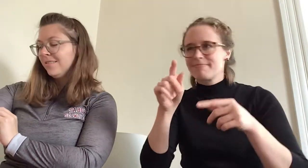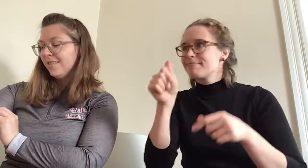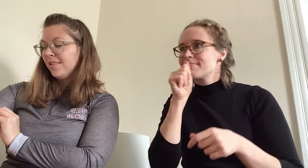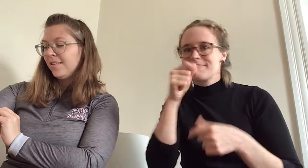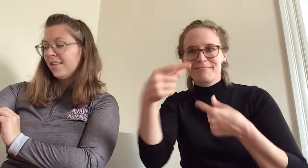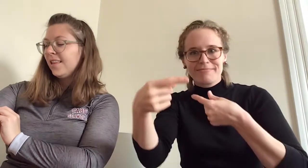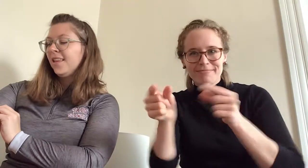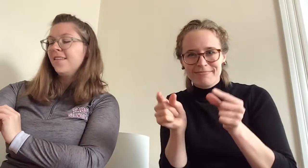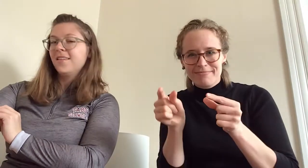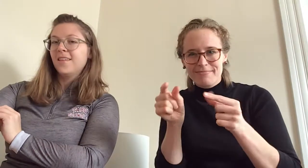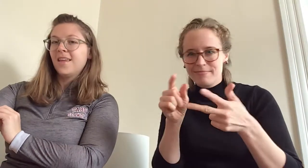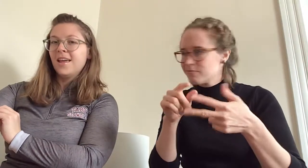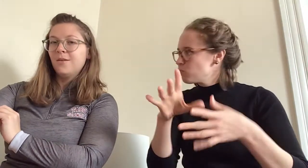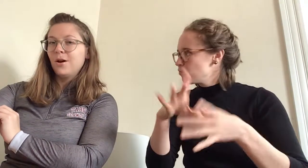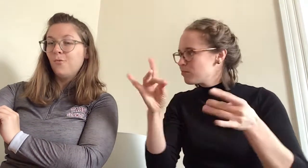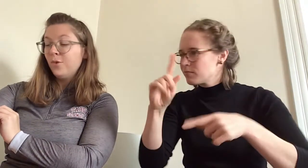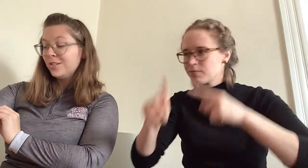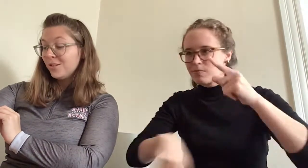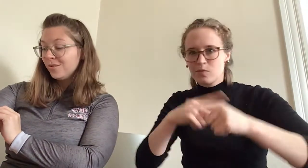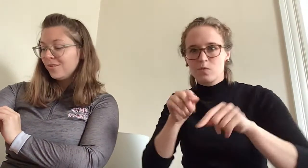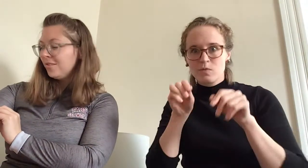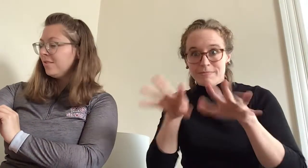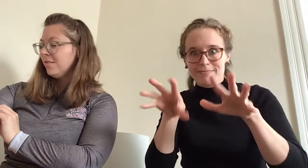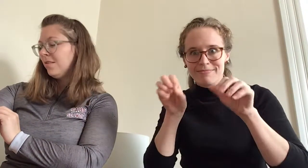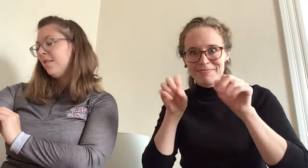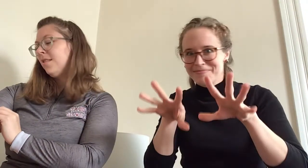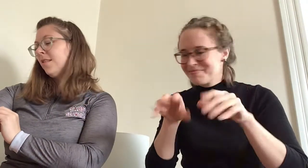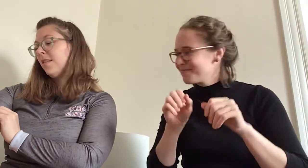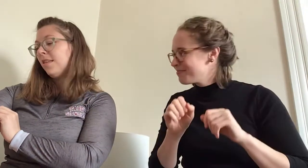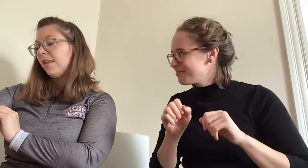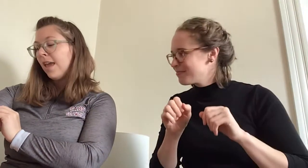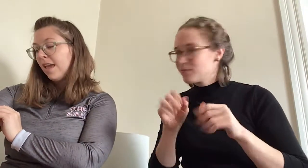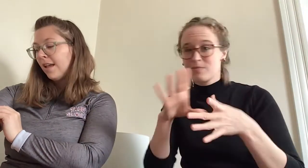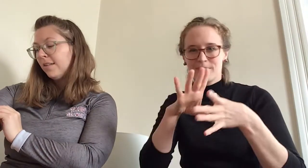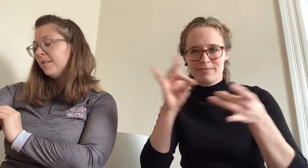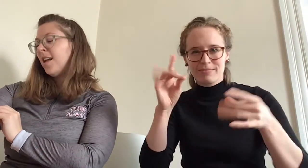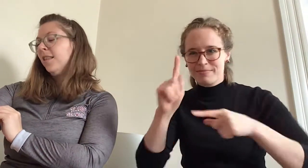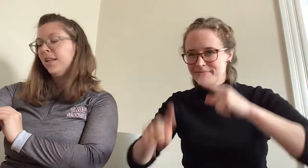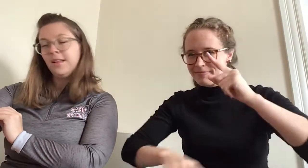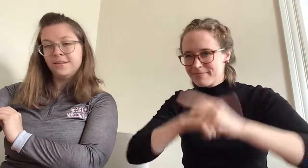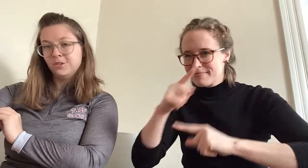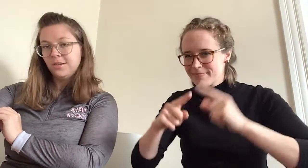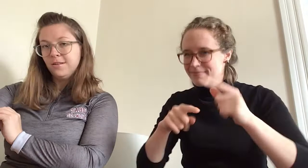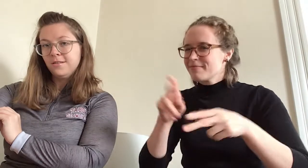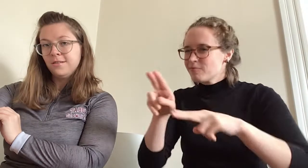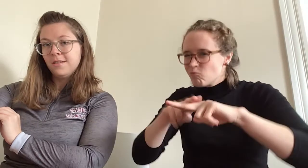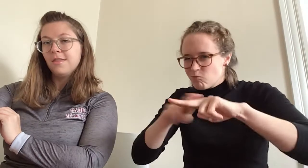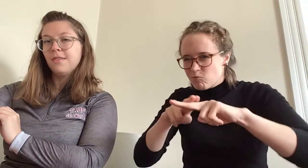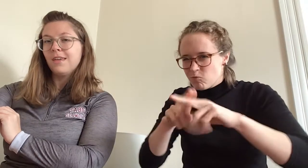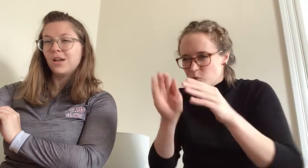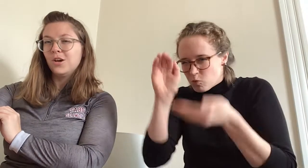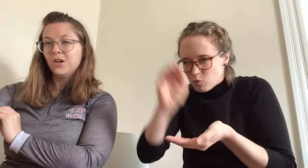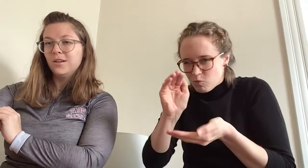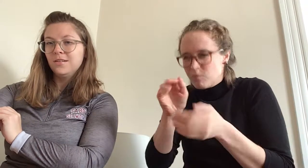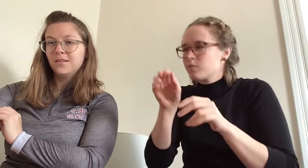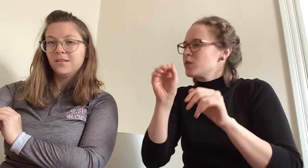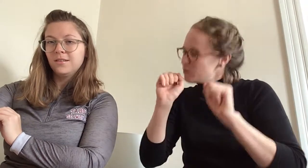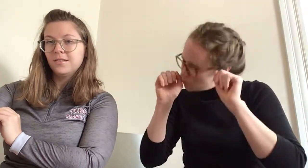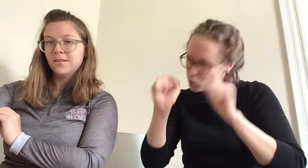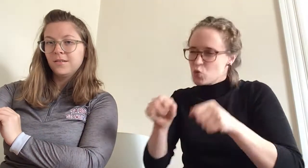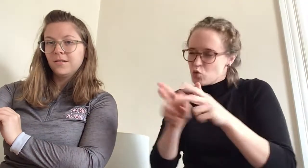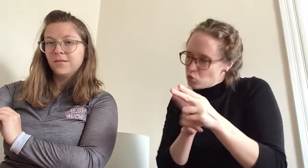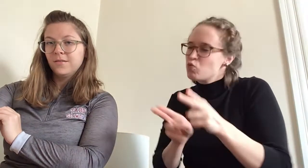gardens and about wizards and a little engine that could.